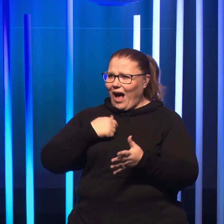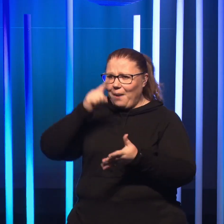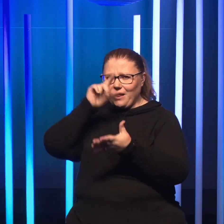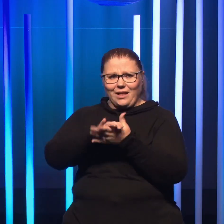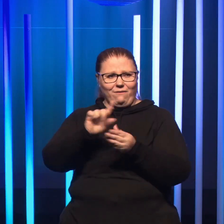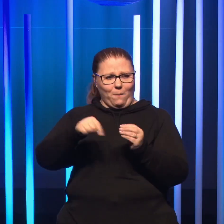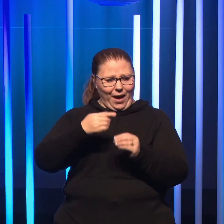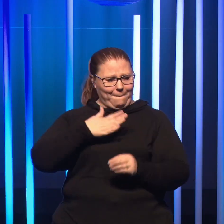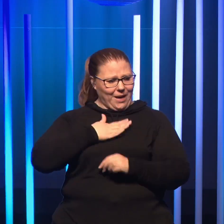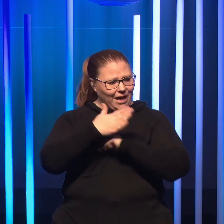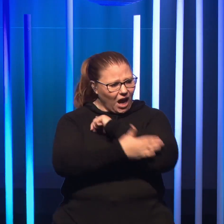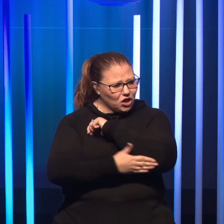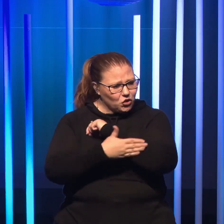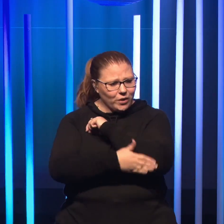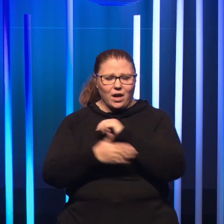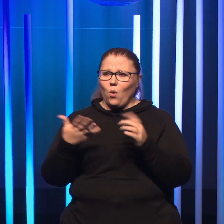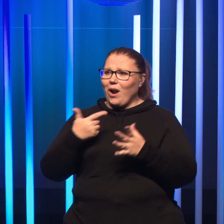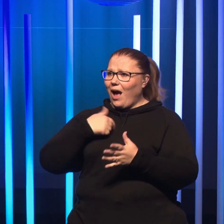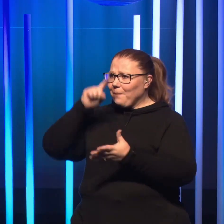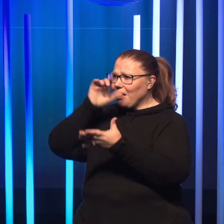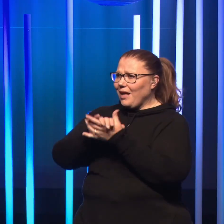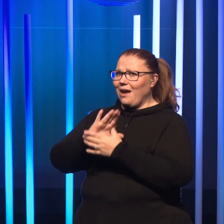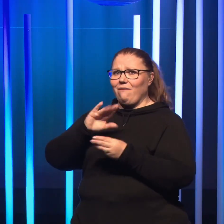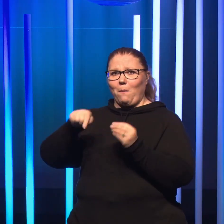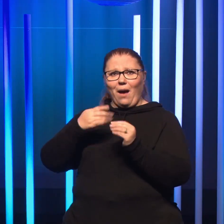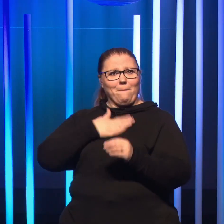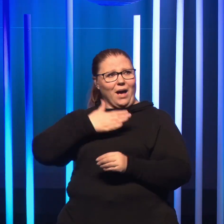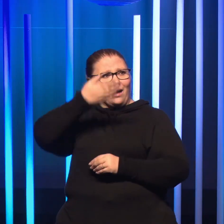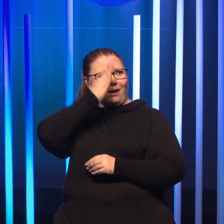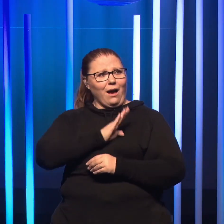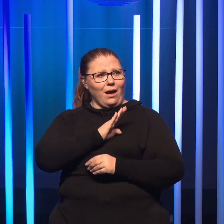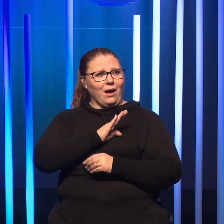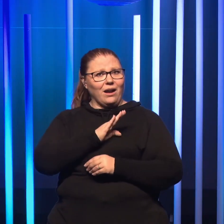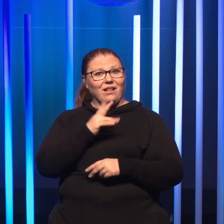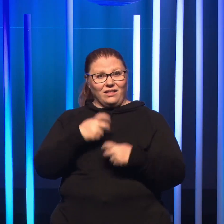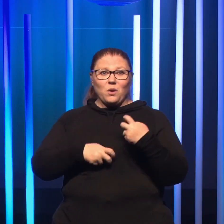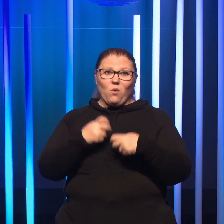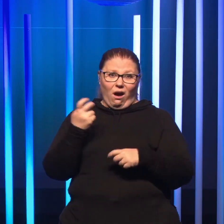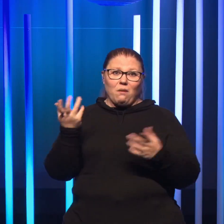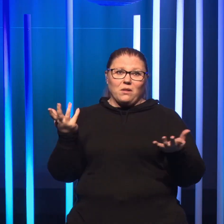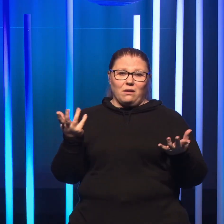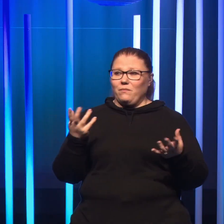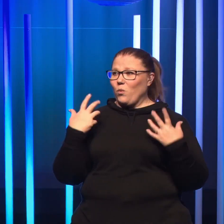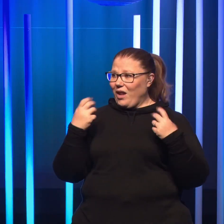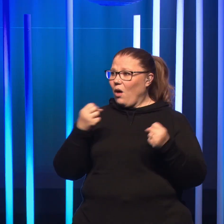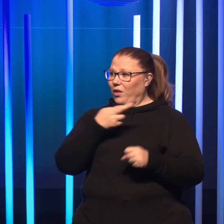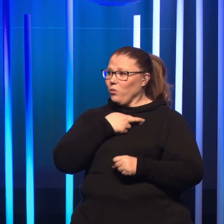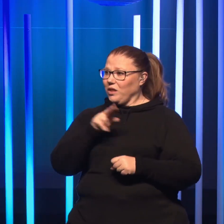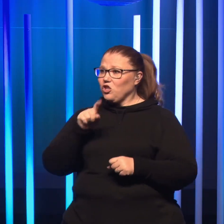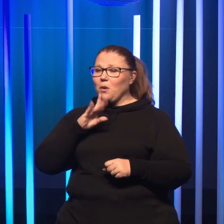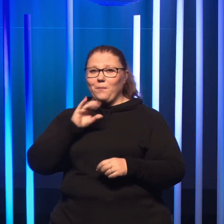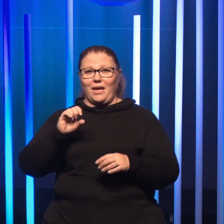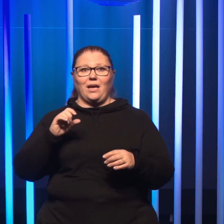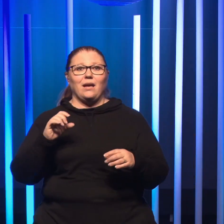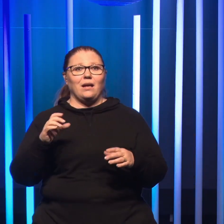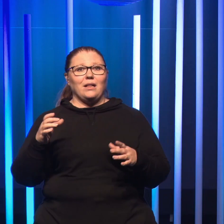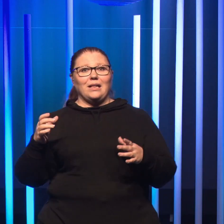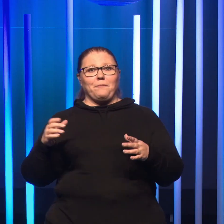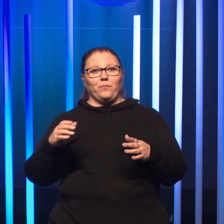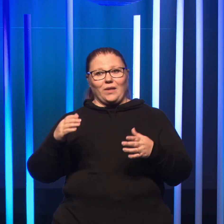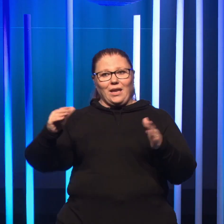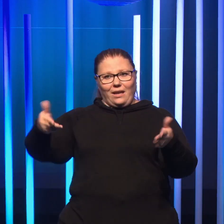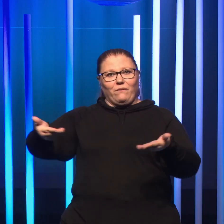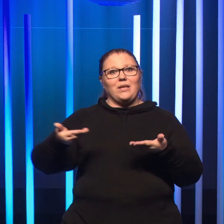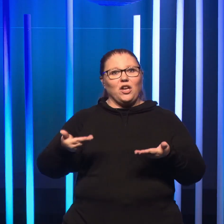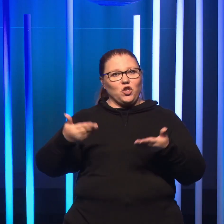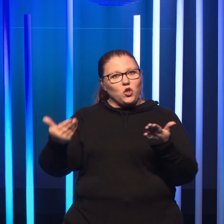about my country, what I believe about my God, there's a problem when healthy religion ought to be an invitation into a completely new way of